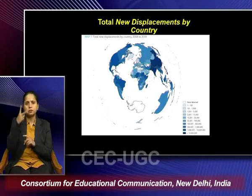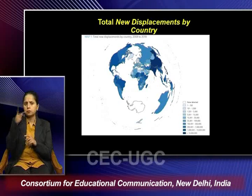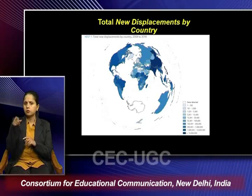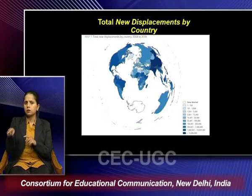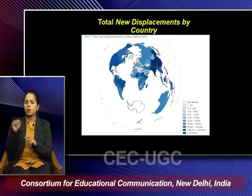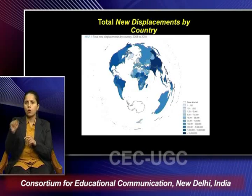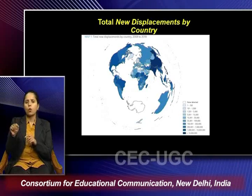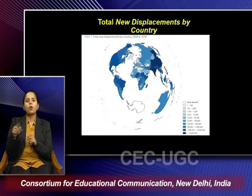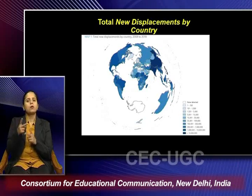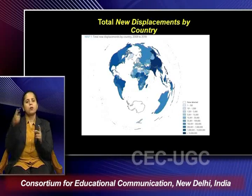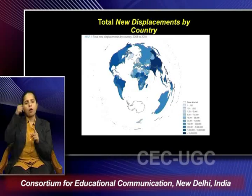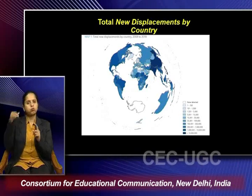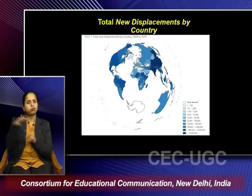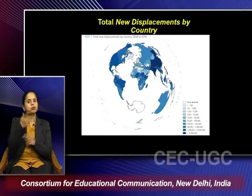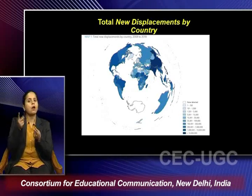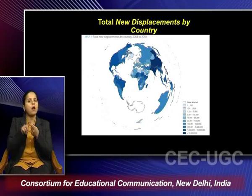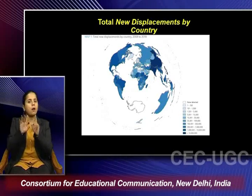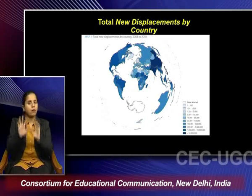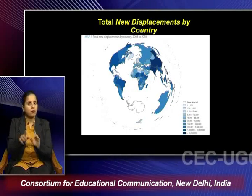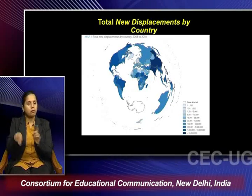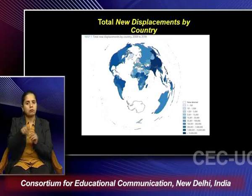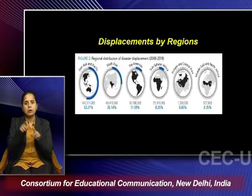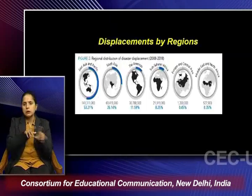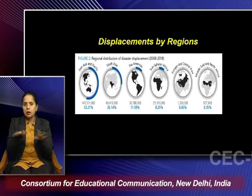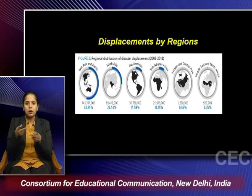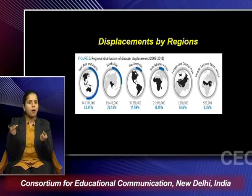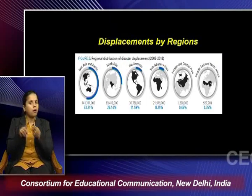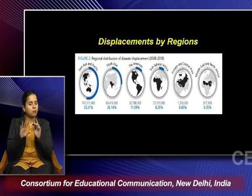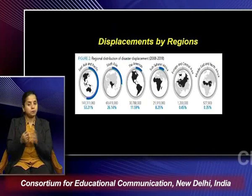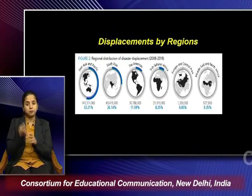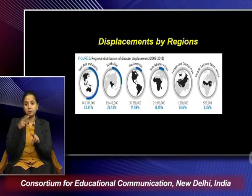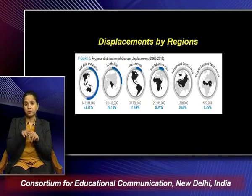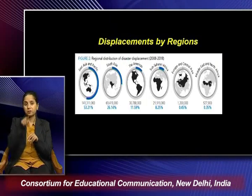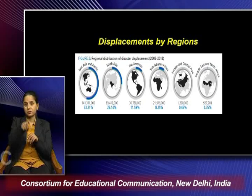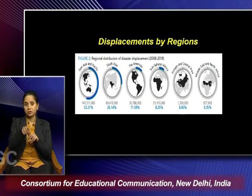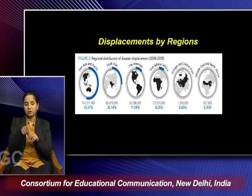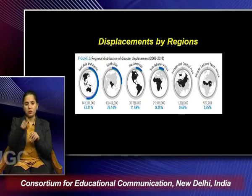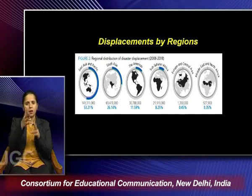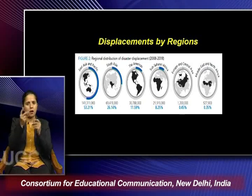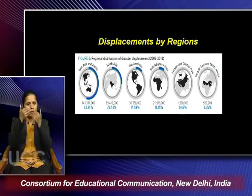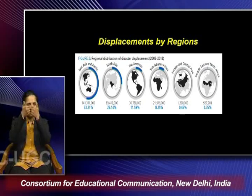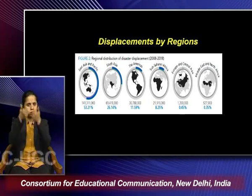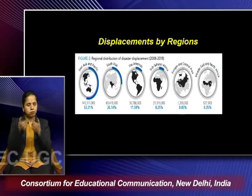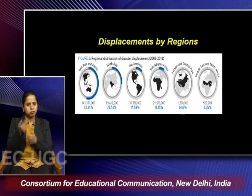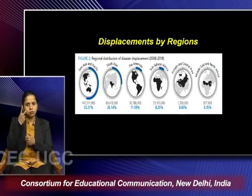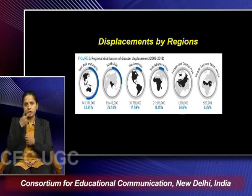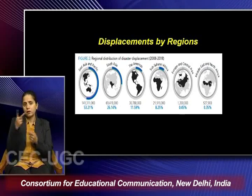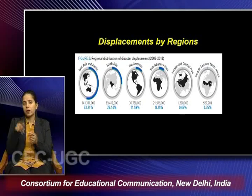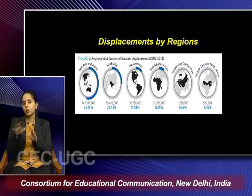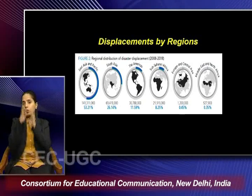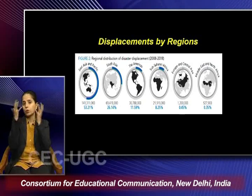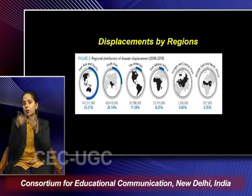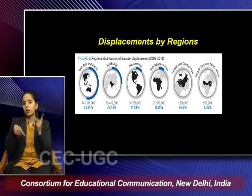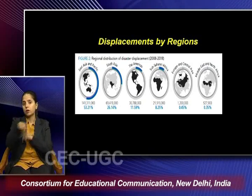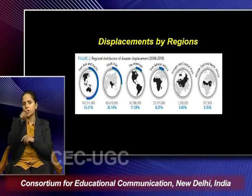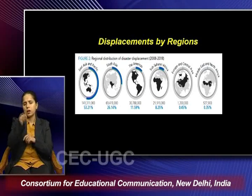affected by the episodes of these disasters. And if you break this number down by different regions of the world, then you